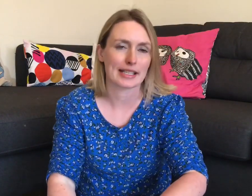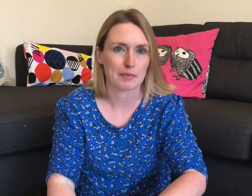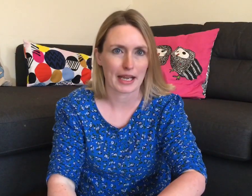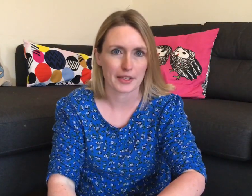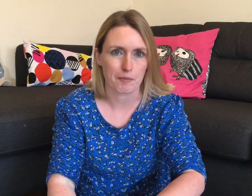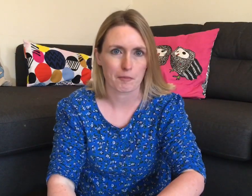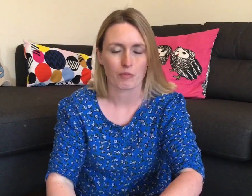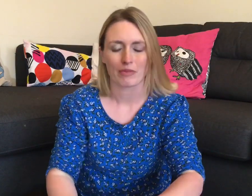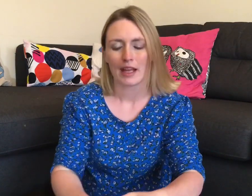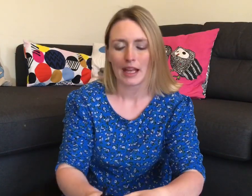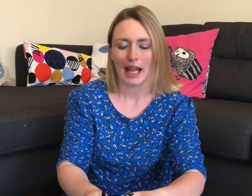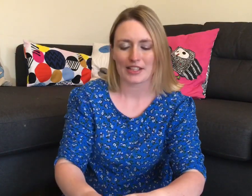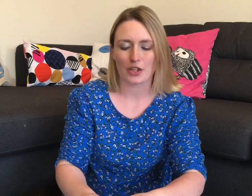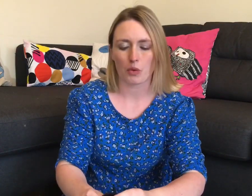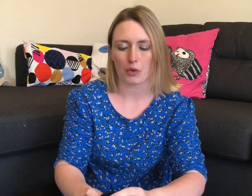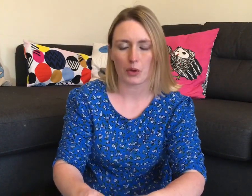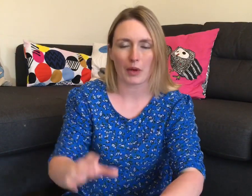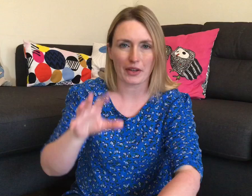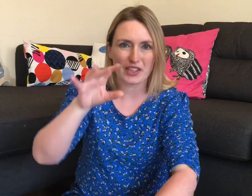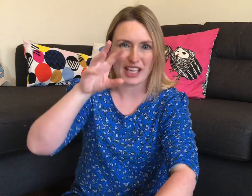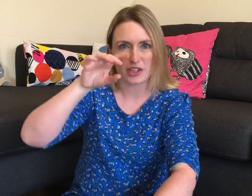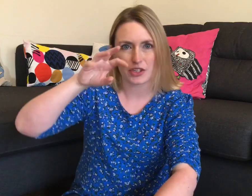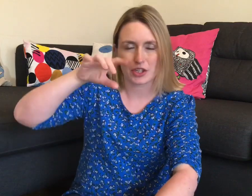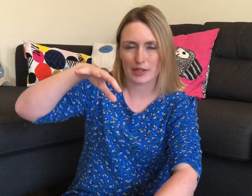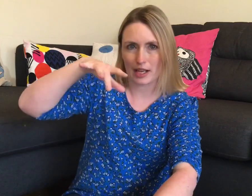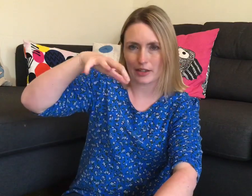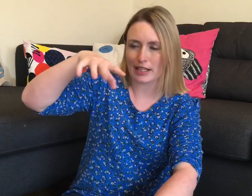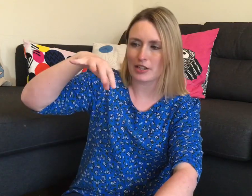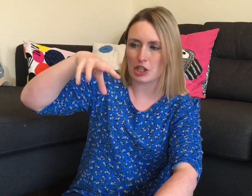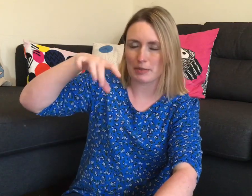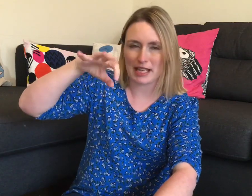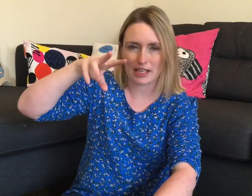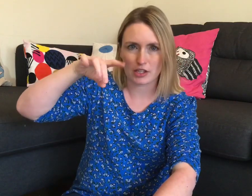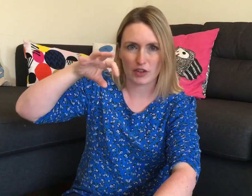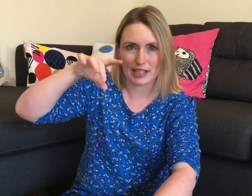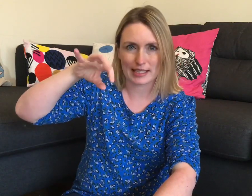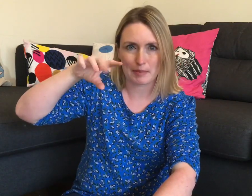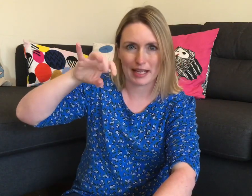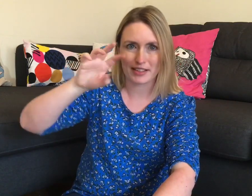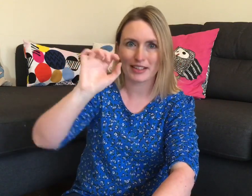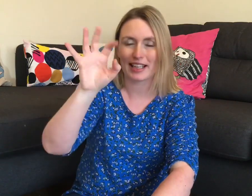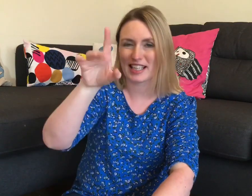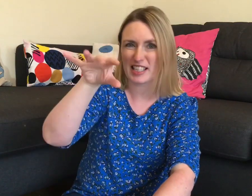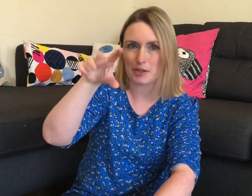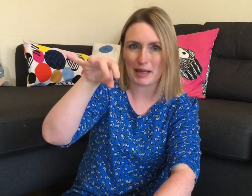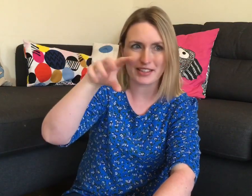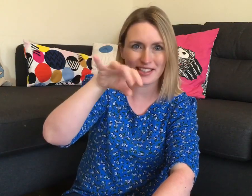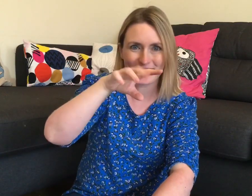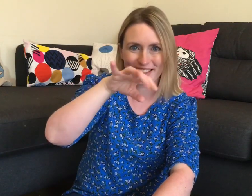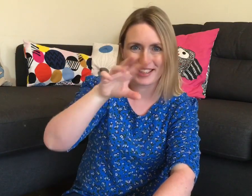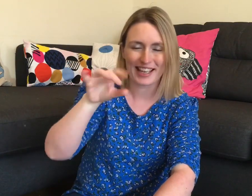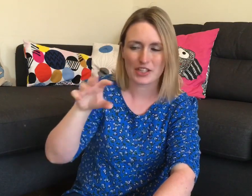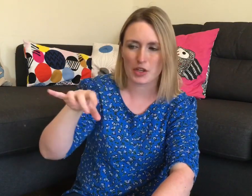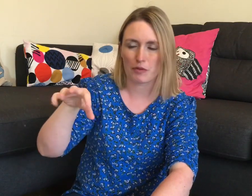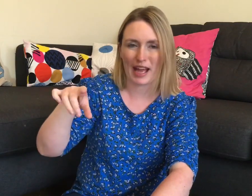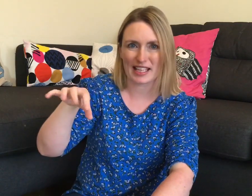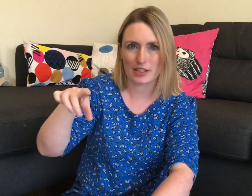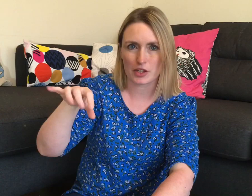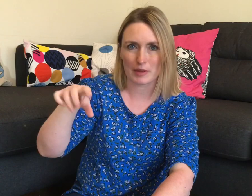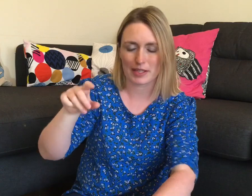Spider so what I'm going to get you to do is I'm going to get you to pretend you've got a little spider can I see your spiders so your hands going to be a